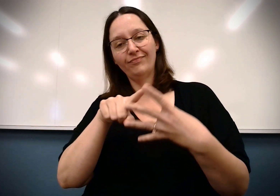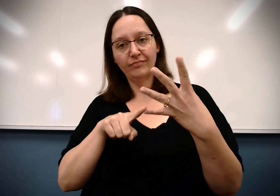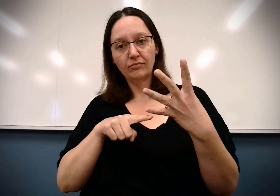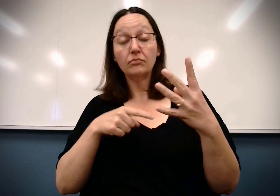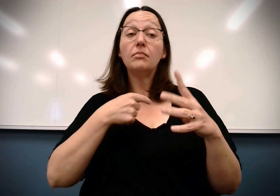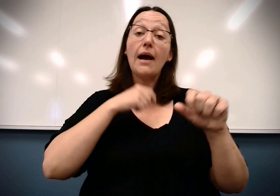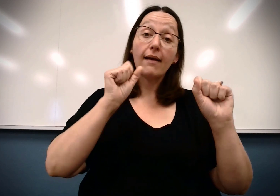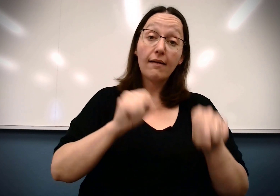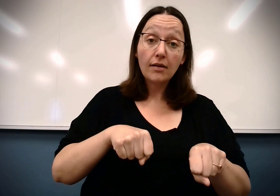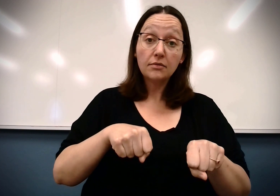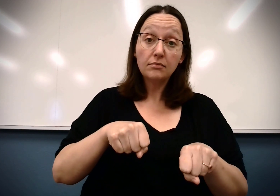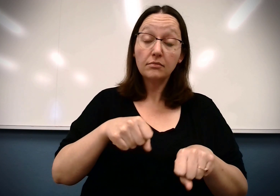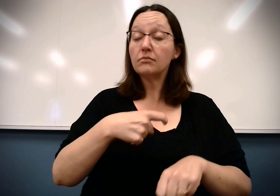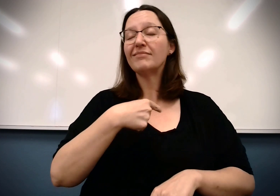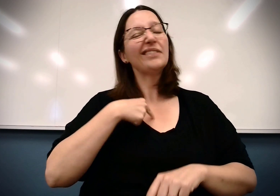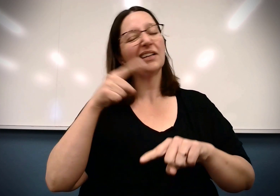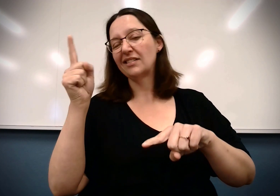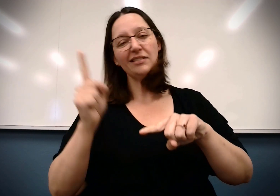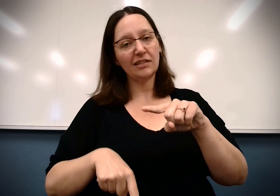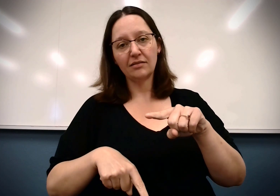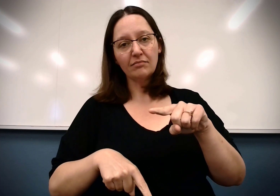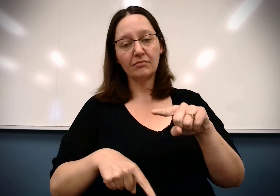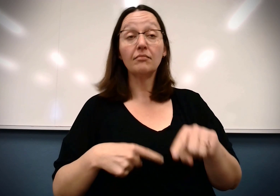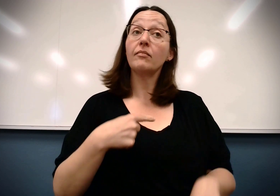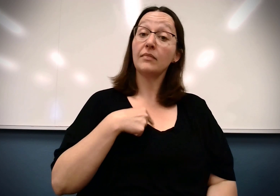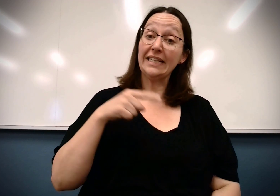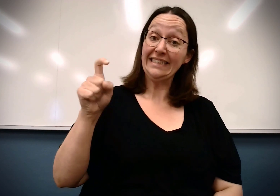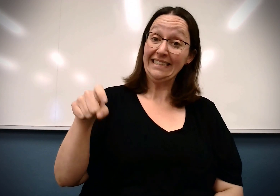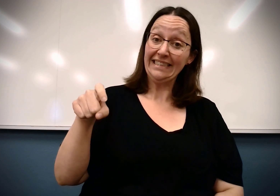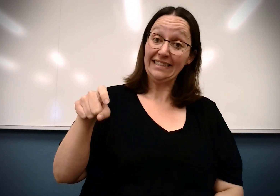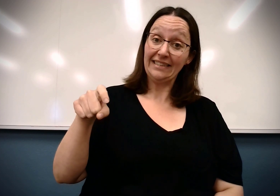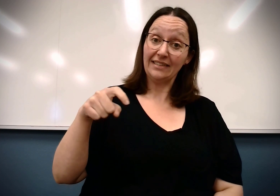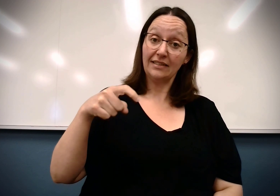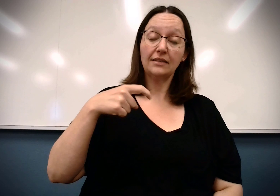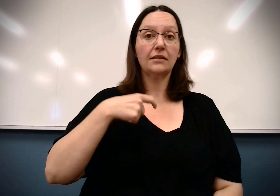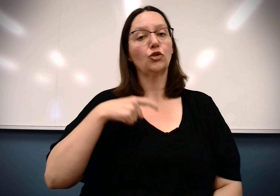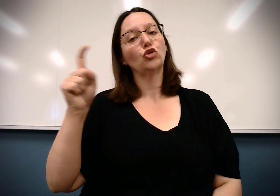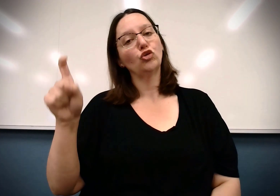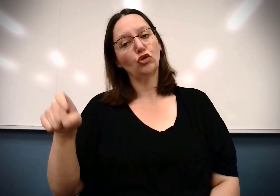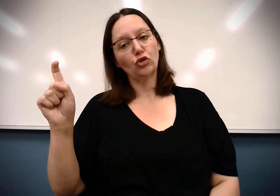you need E. I can, I can't, I need, and I